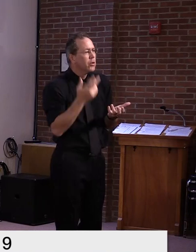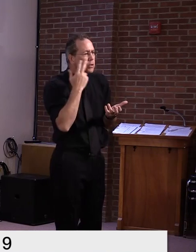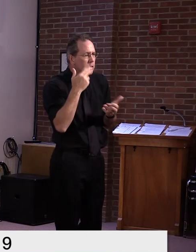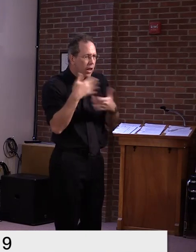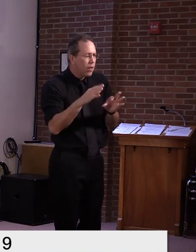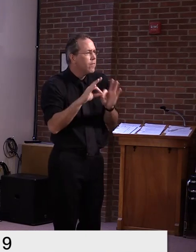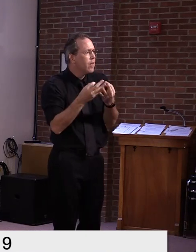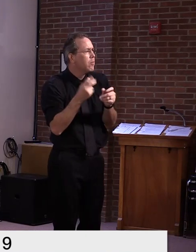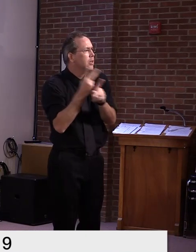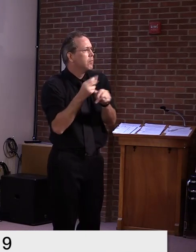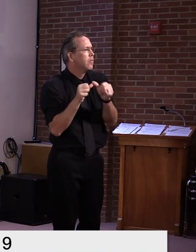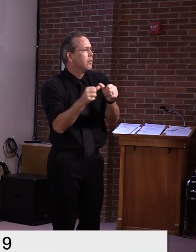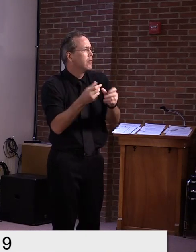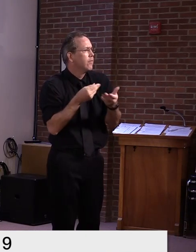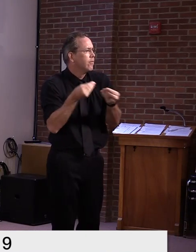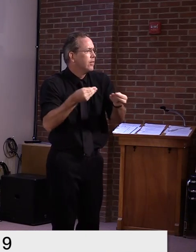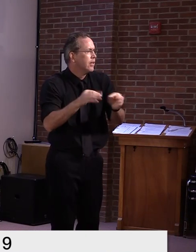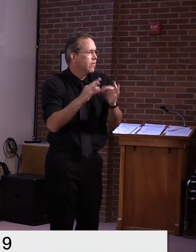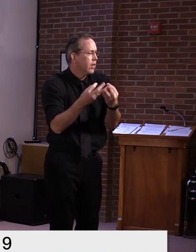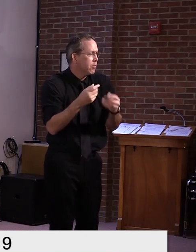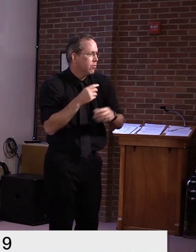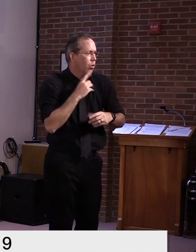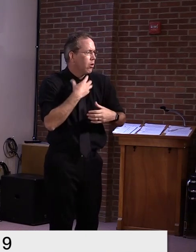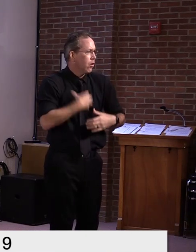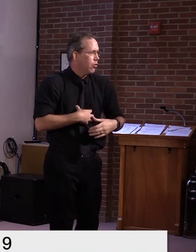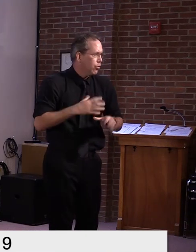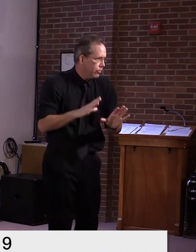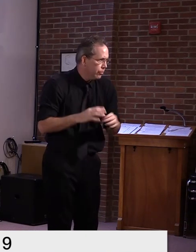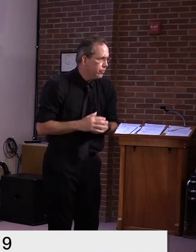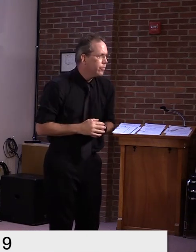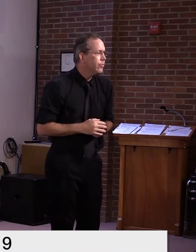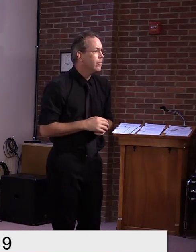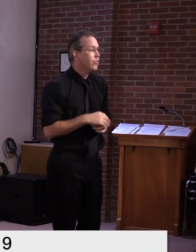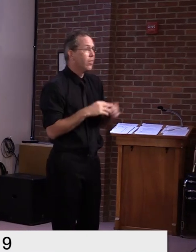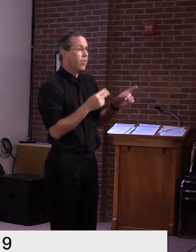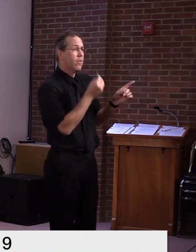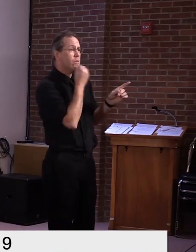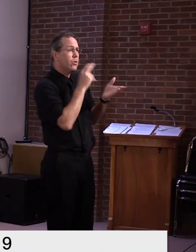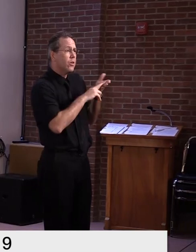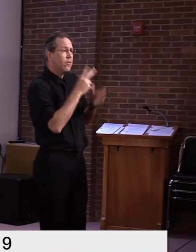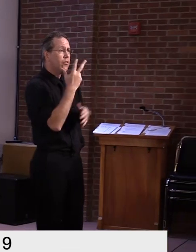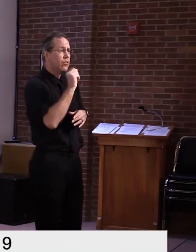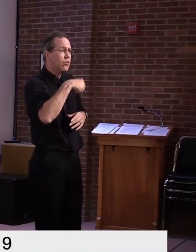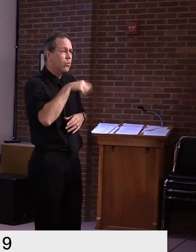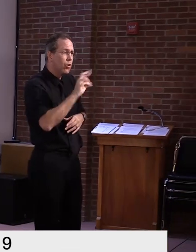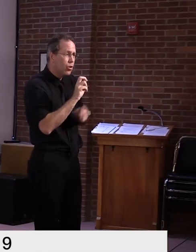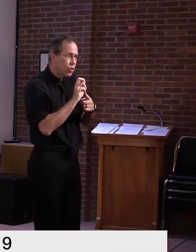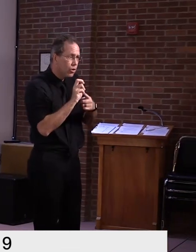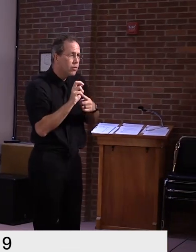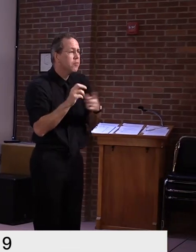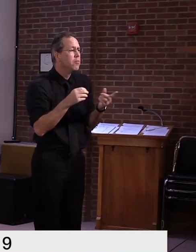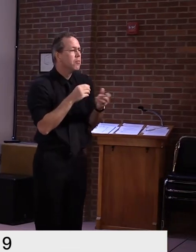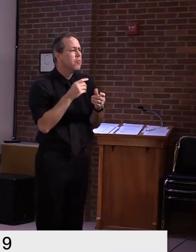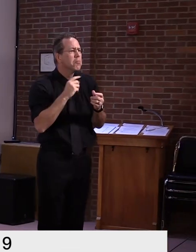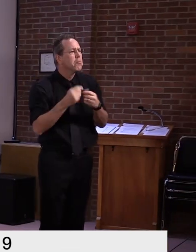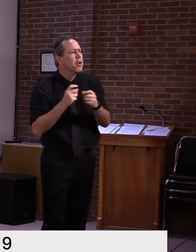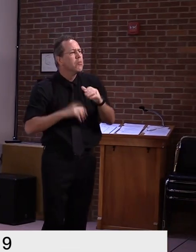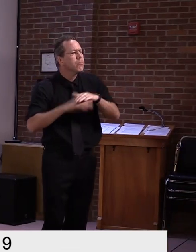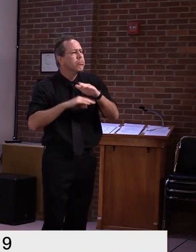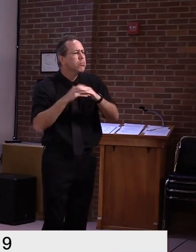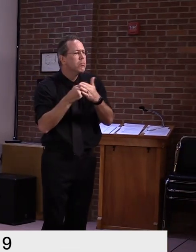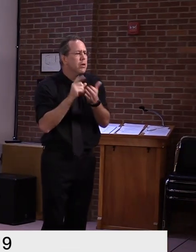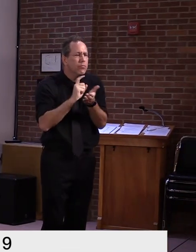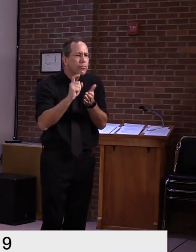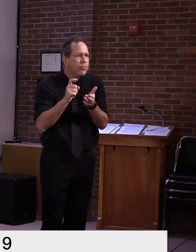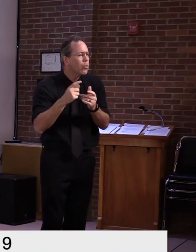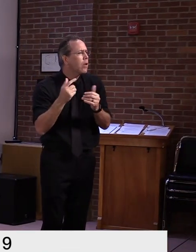Three Square Vermont households will see an increase to their maximum benefit based upon their household